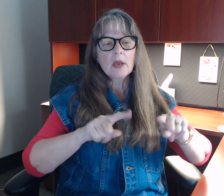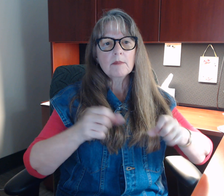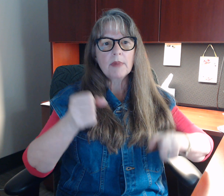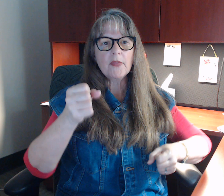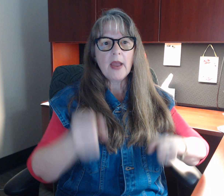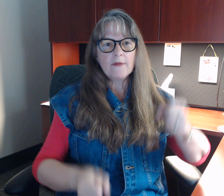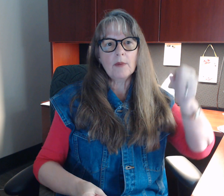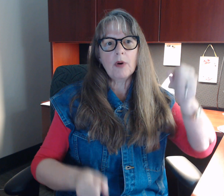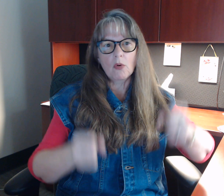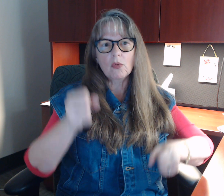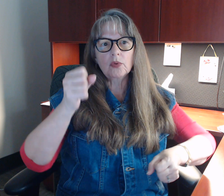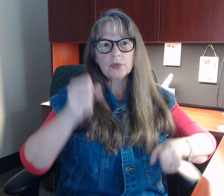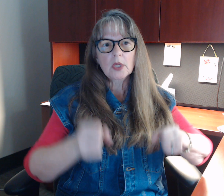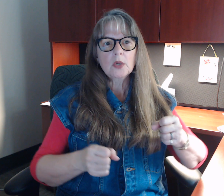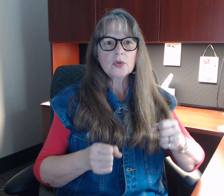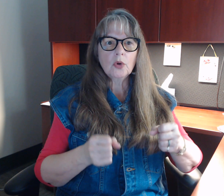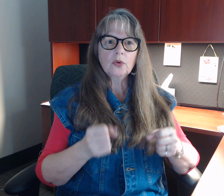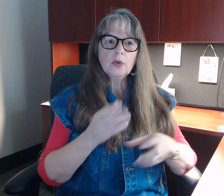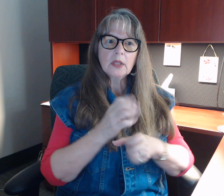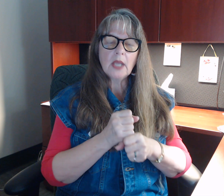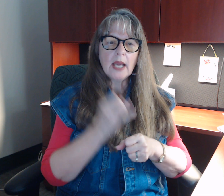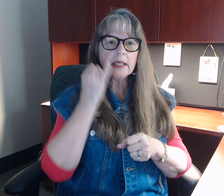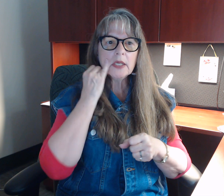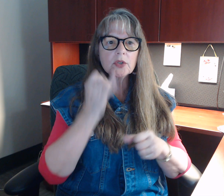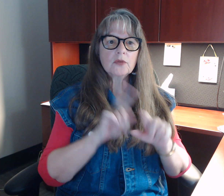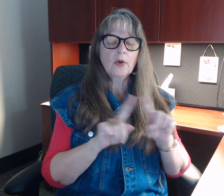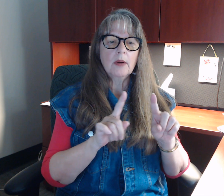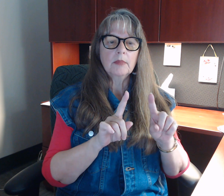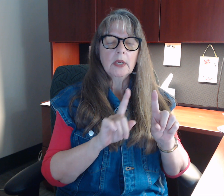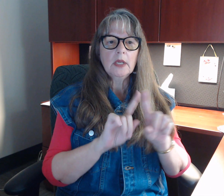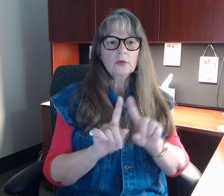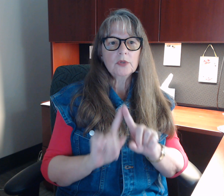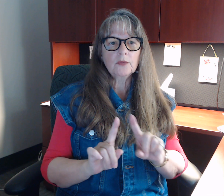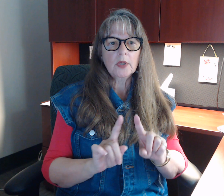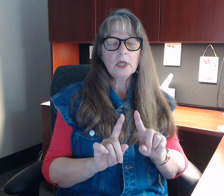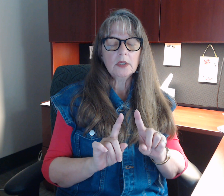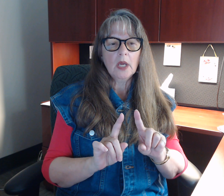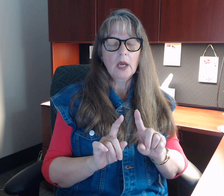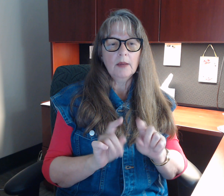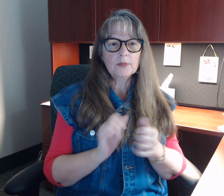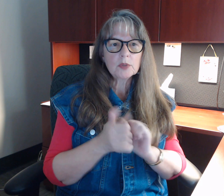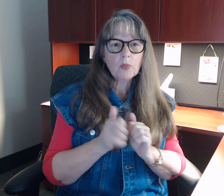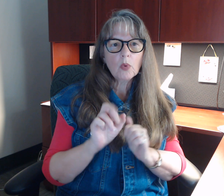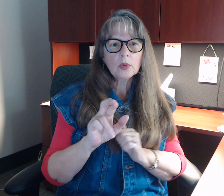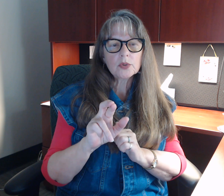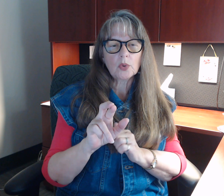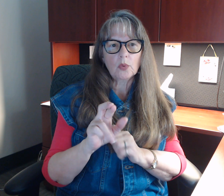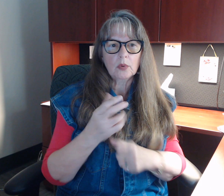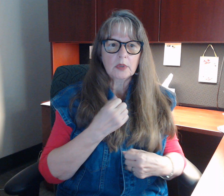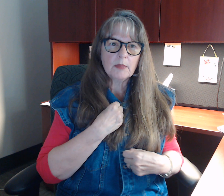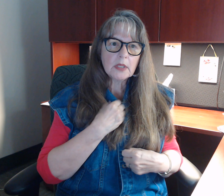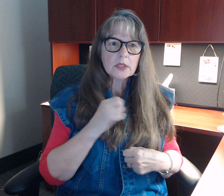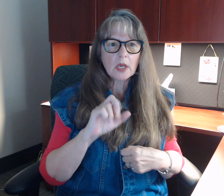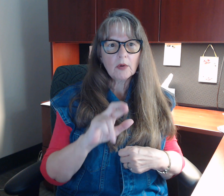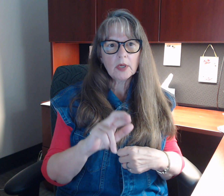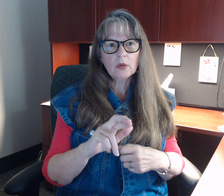but they have the poles. So you get the ideas from either different sports or the military,